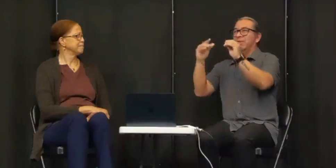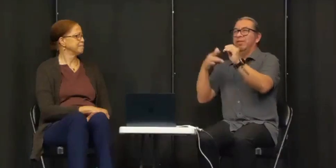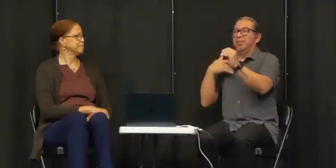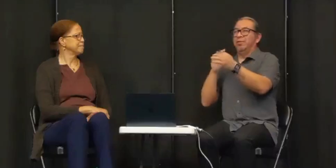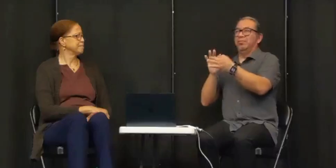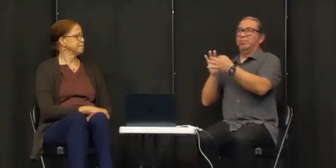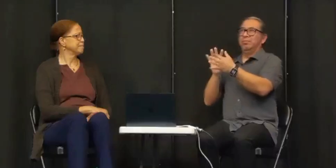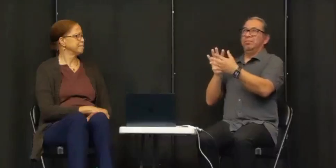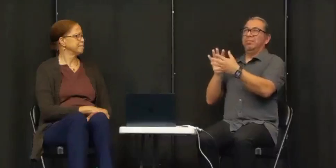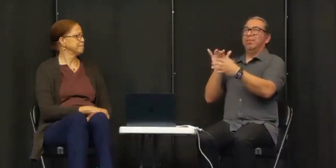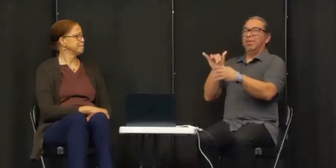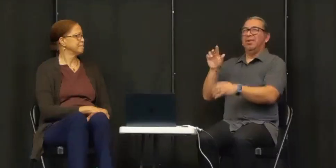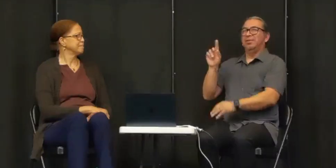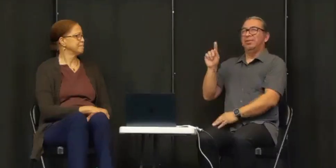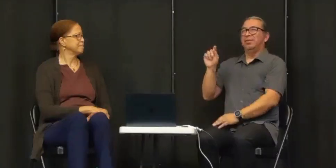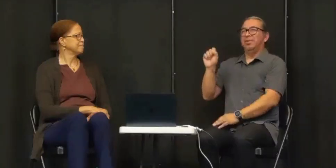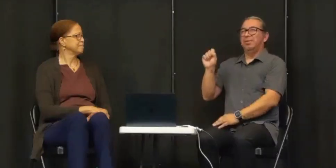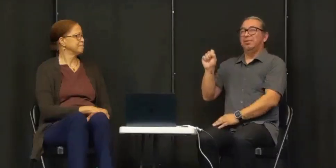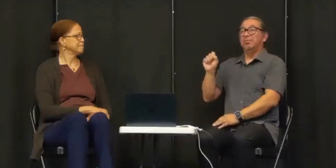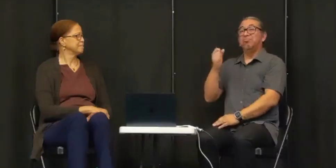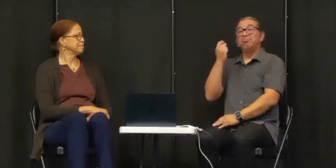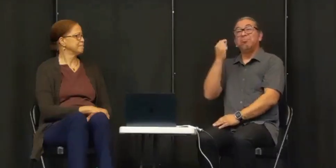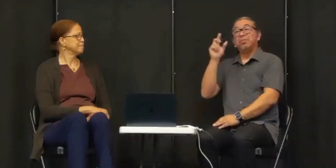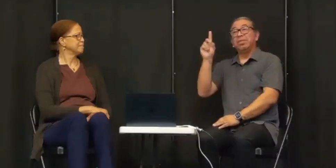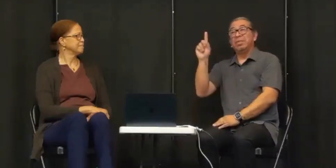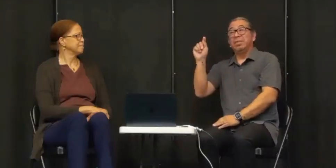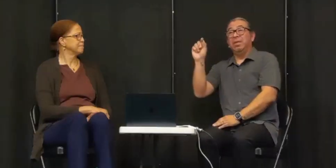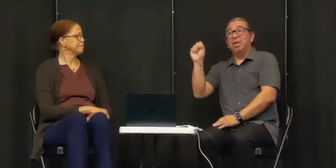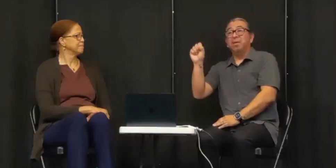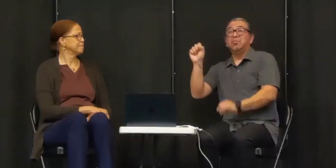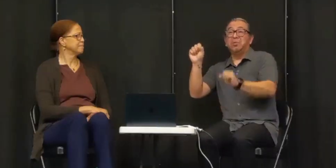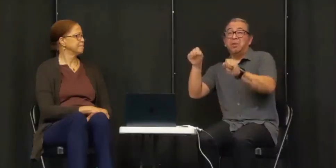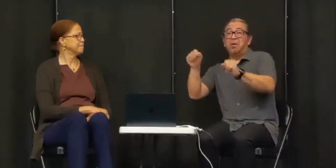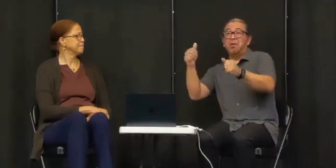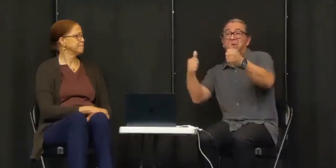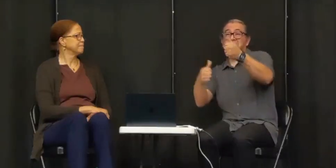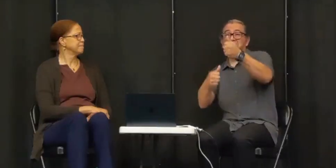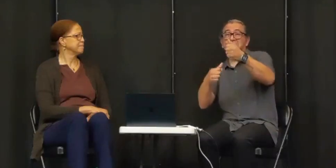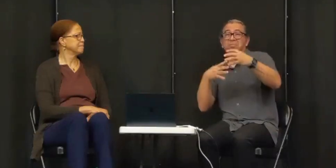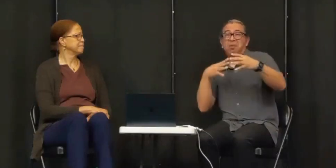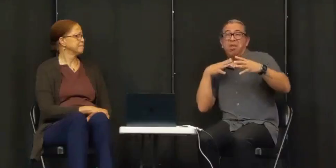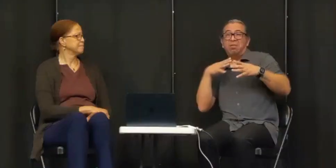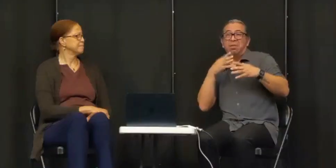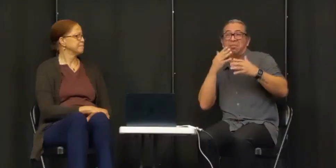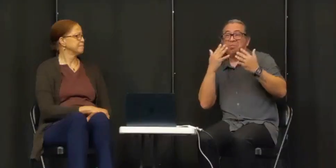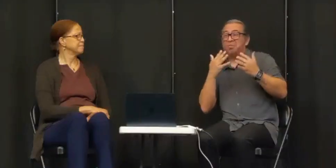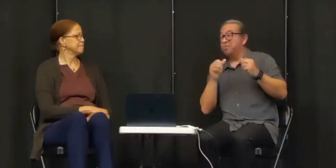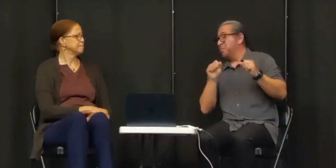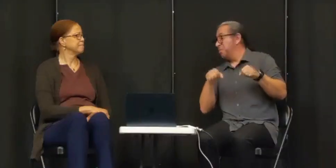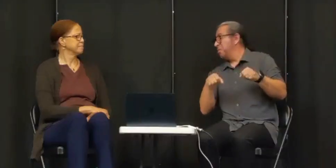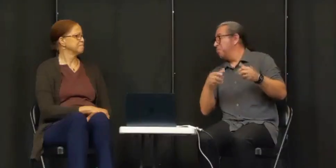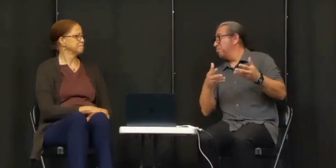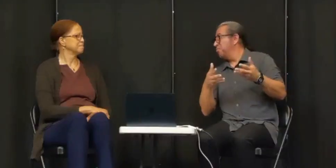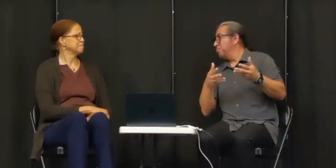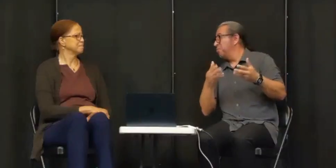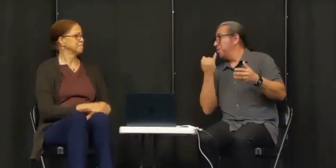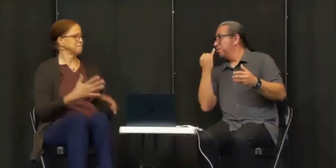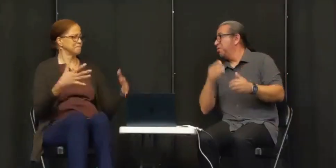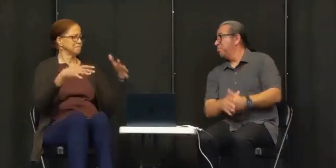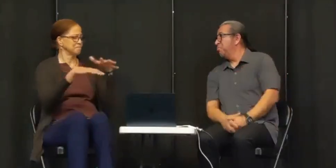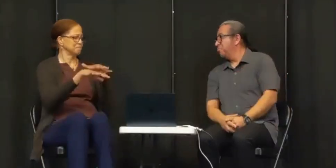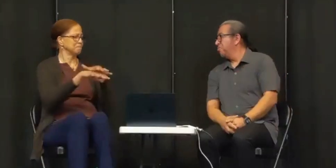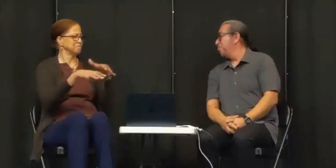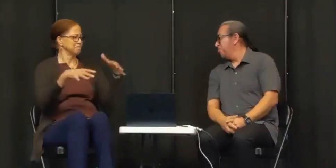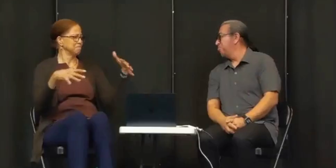house. You know, that chatting and you feel disconnected. That's DTS. DTS is possibly a